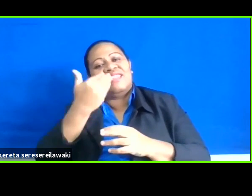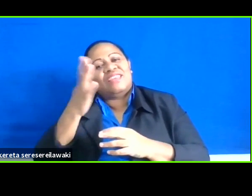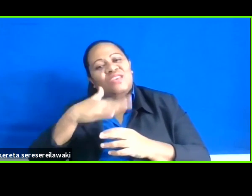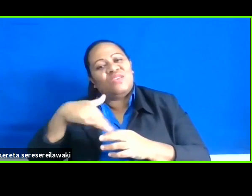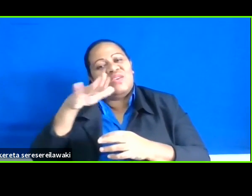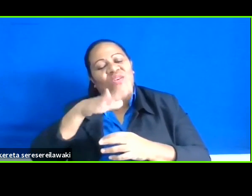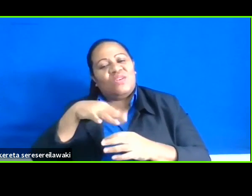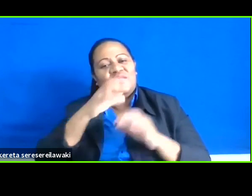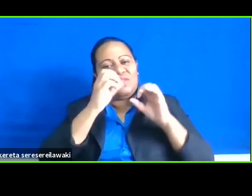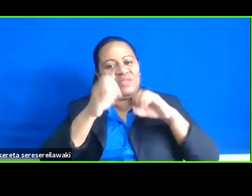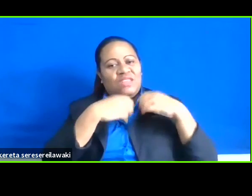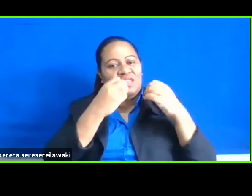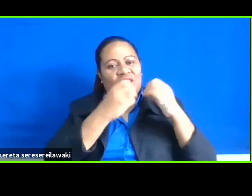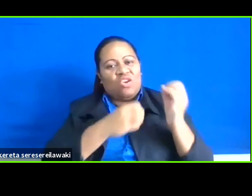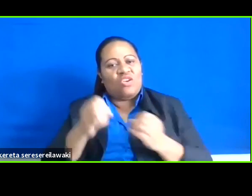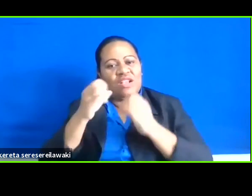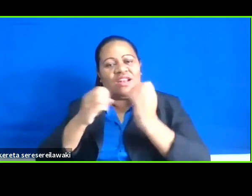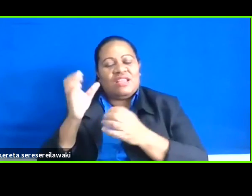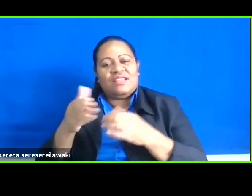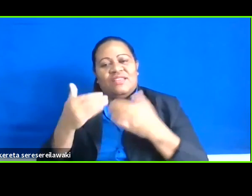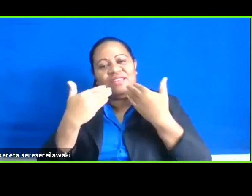uh vinaka wakalewe